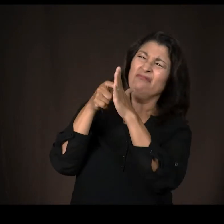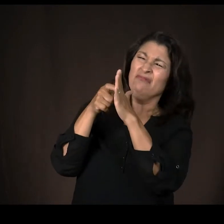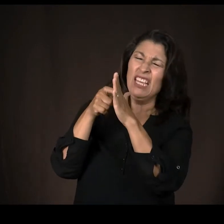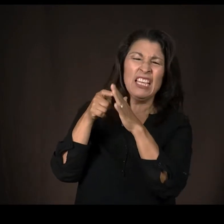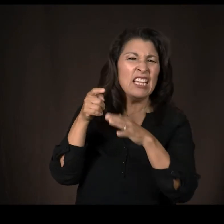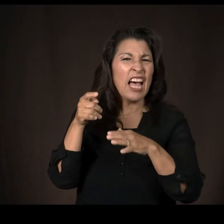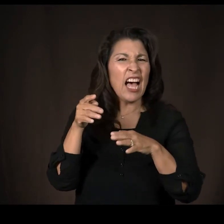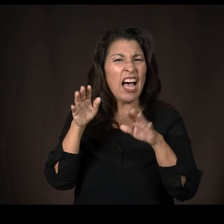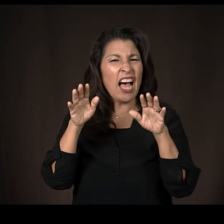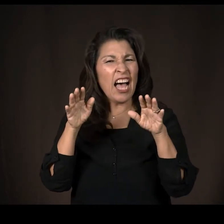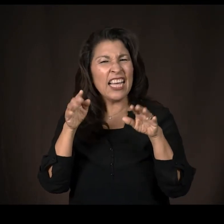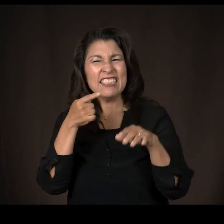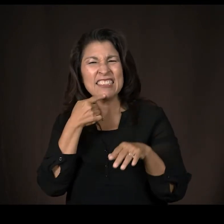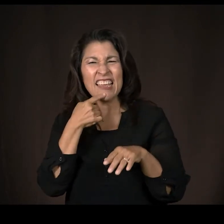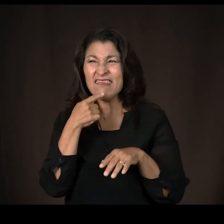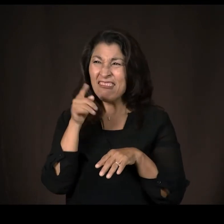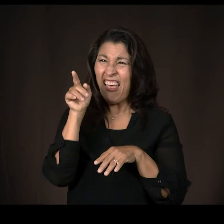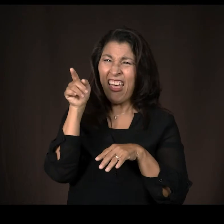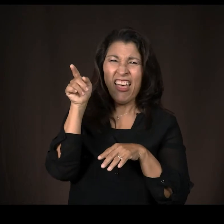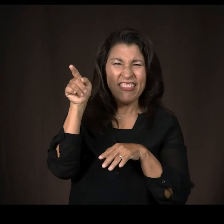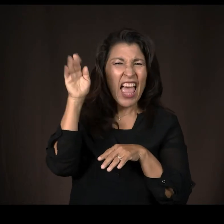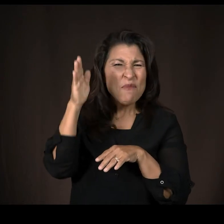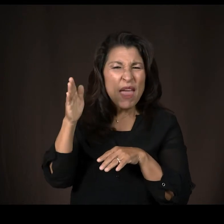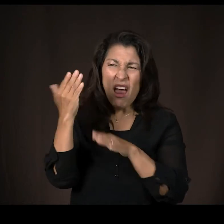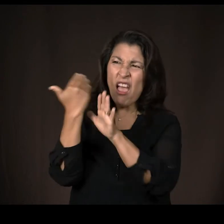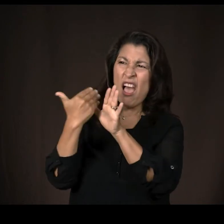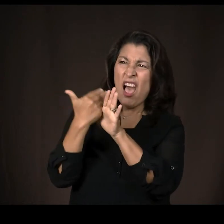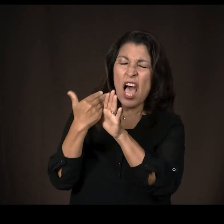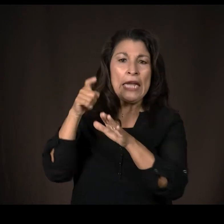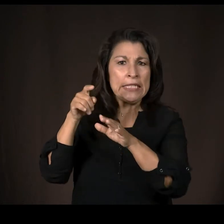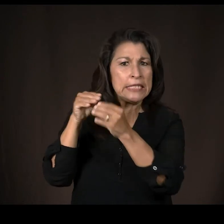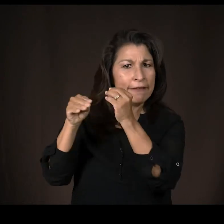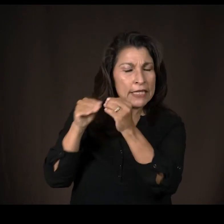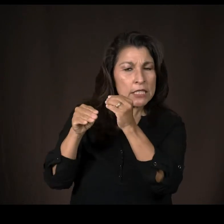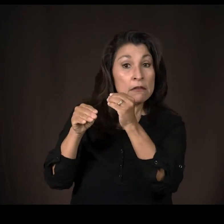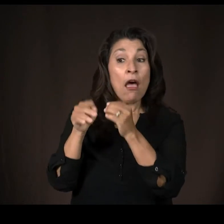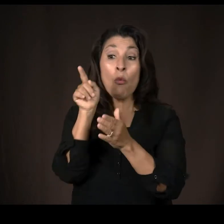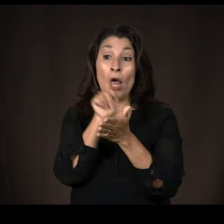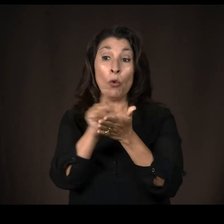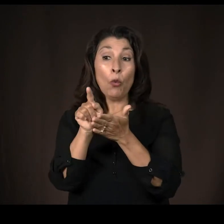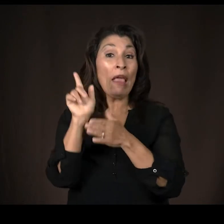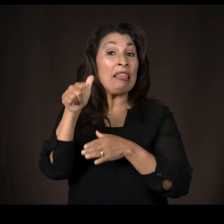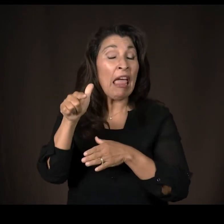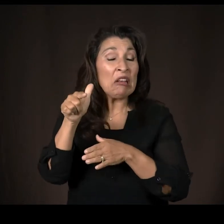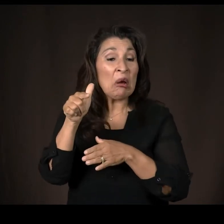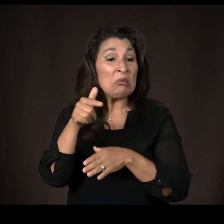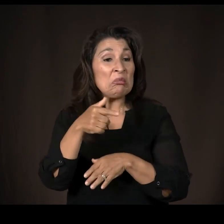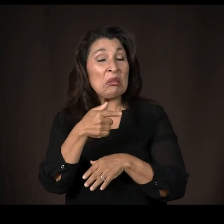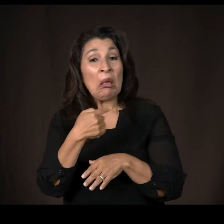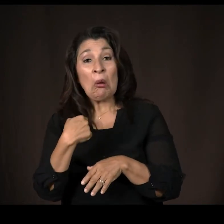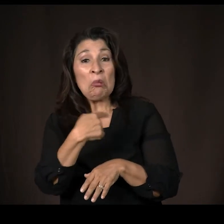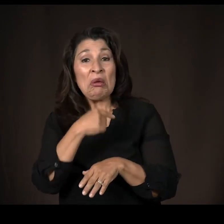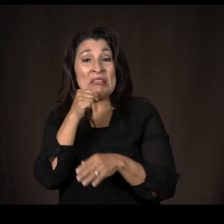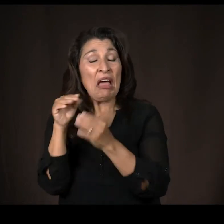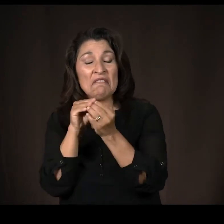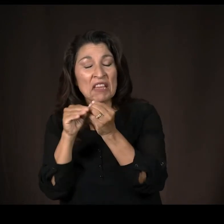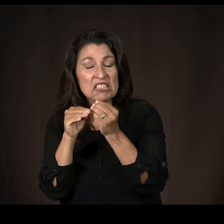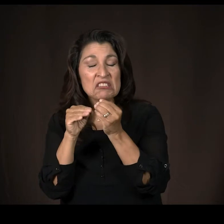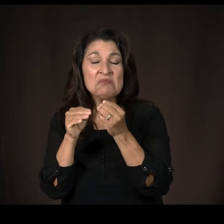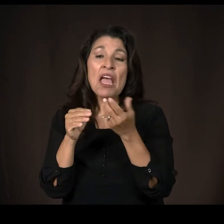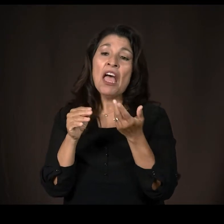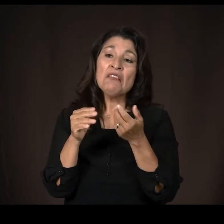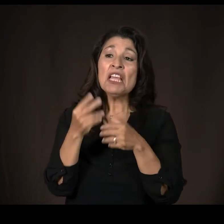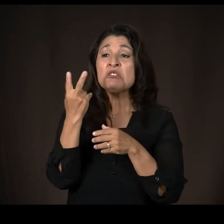this mirror fixed. It really, really bothered me. A week later, we hadn't gotten it fixed. It still bothered me, but not as much. 2 weeks